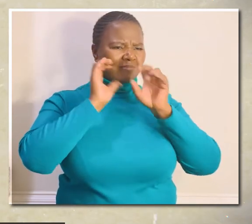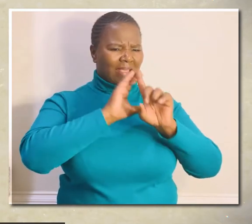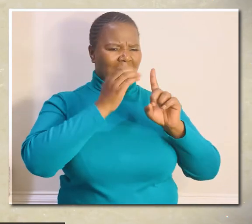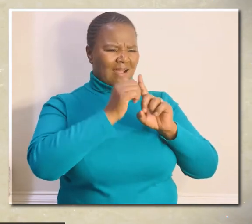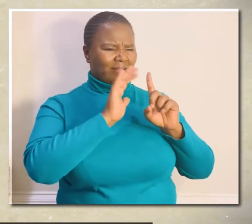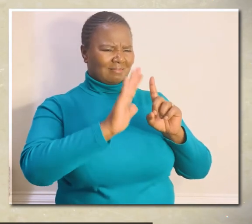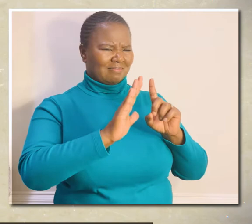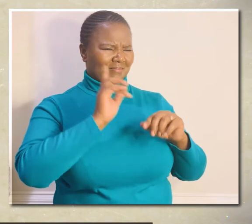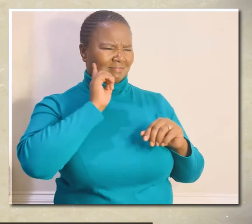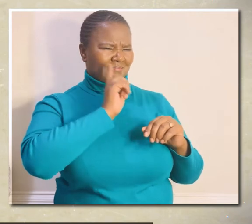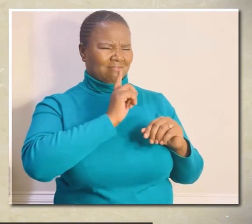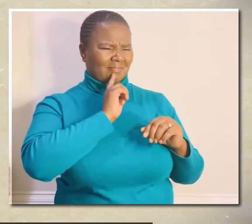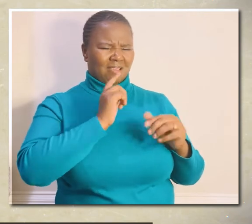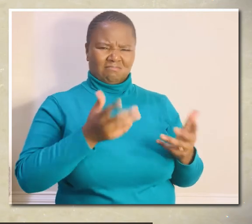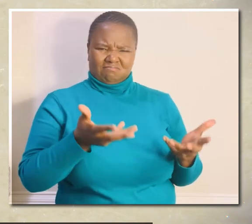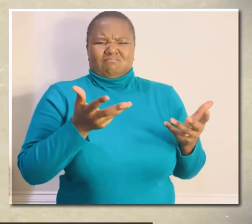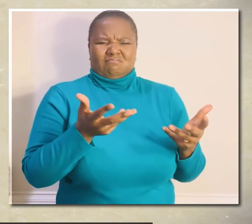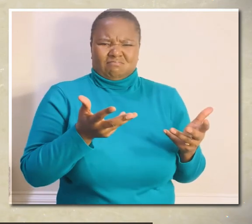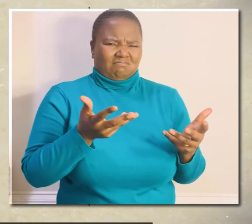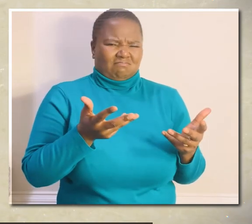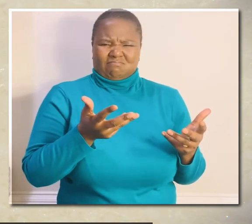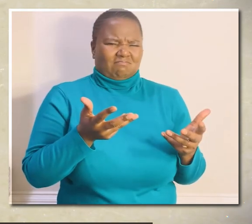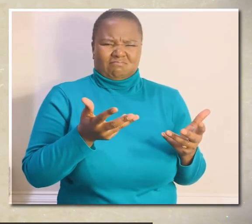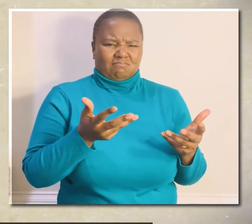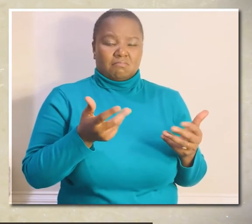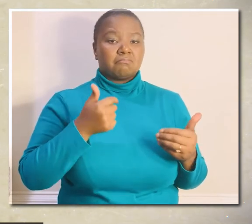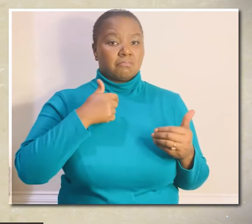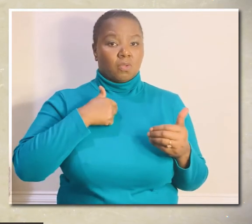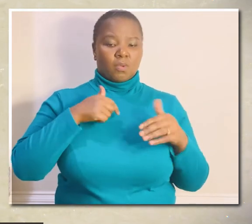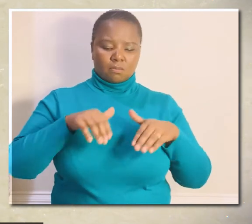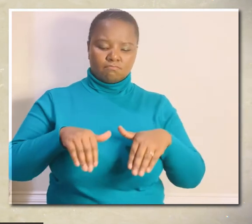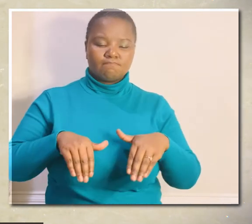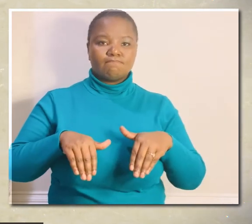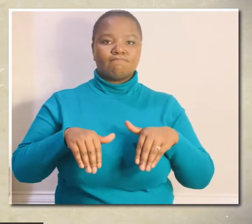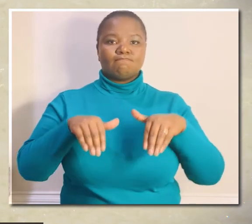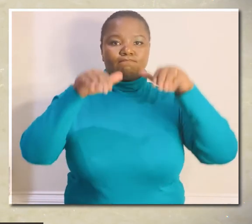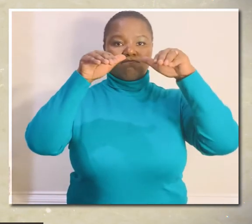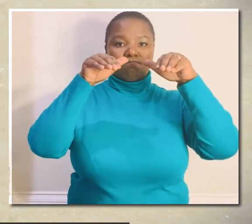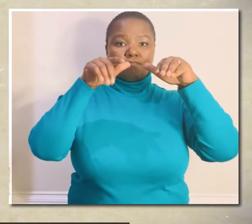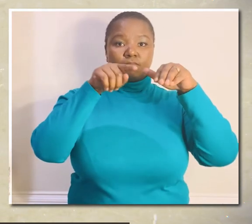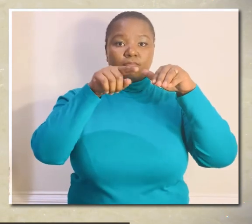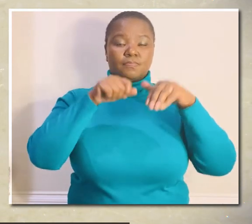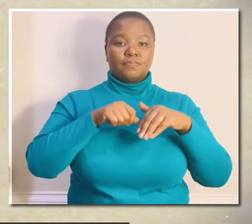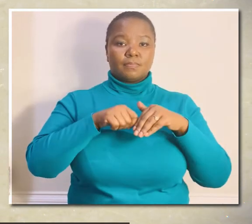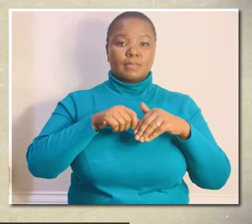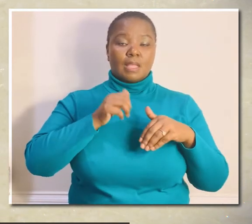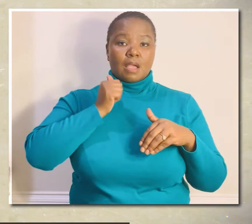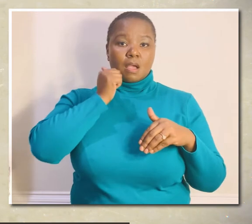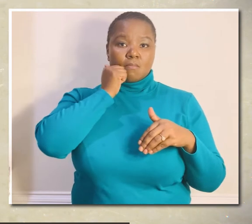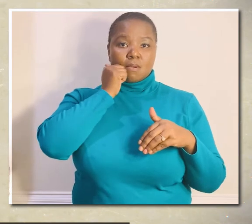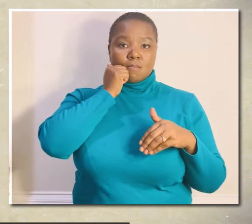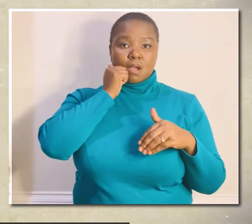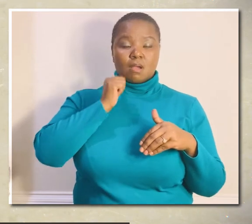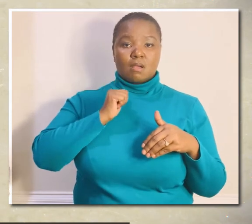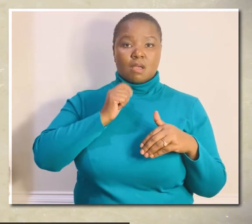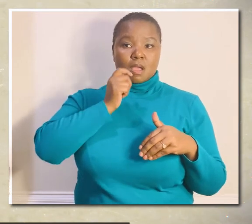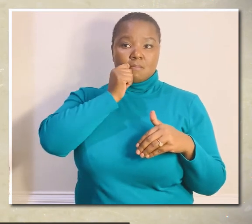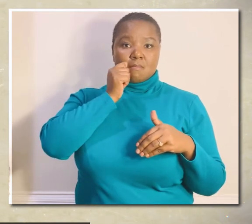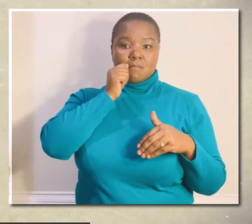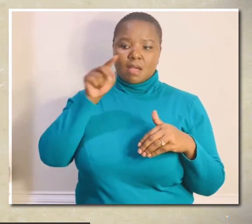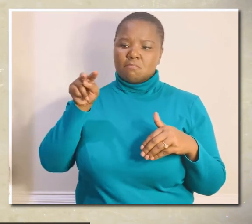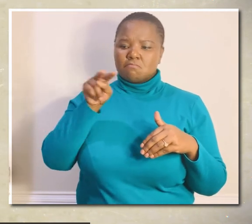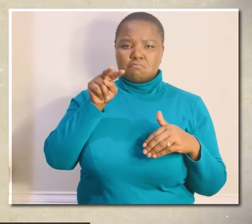deaf? Well, we grew up not just with our deaf parents and a deaf family, but we grew up within a deaf